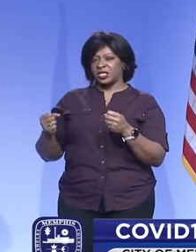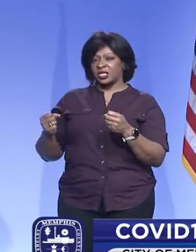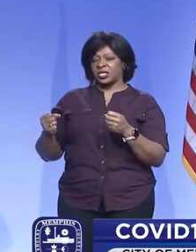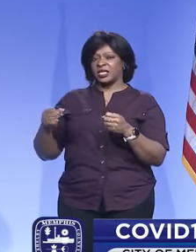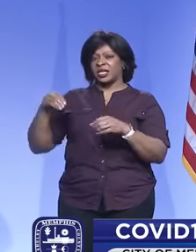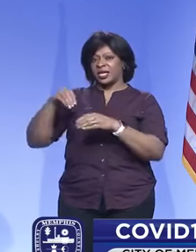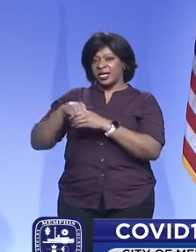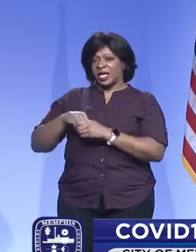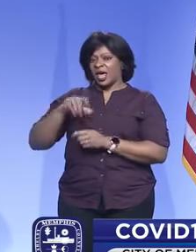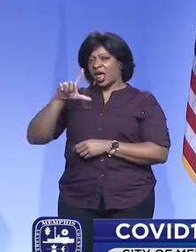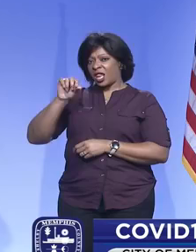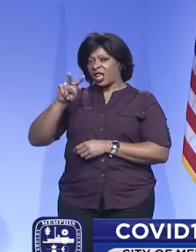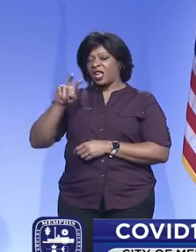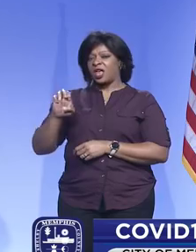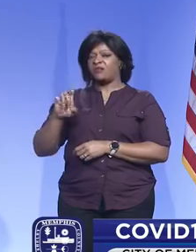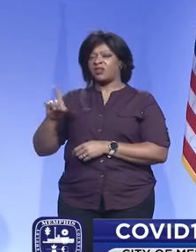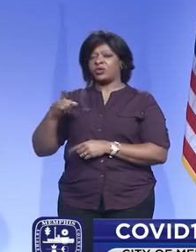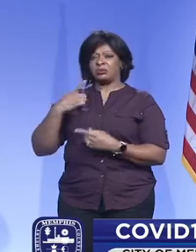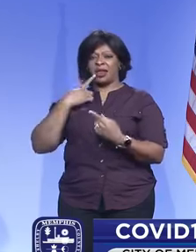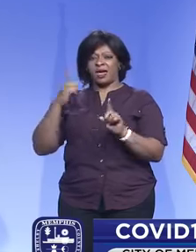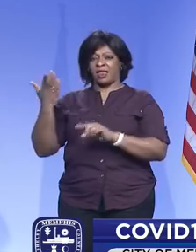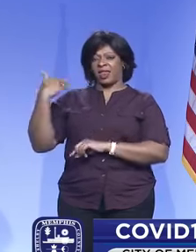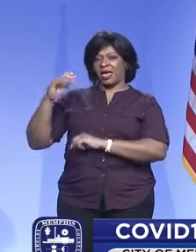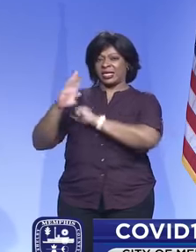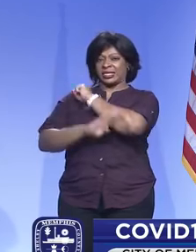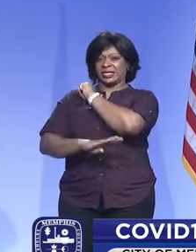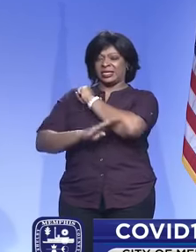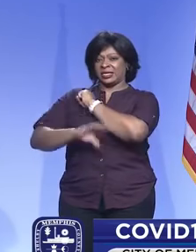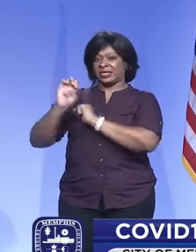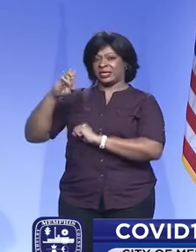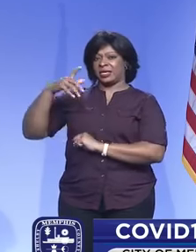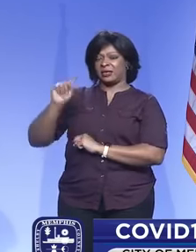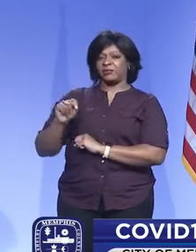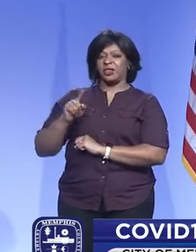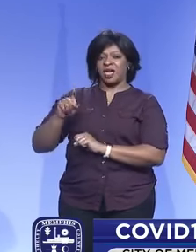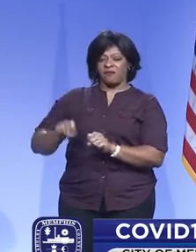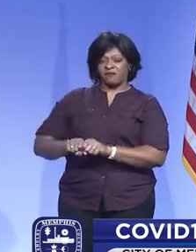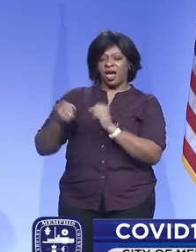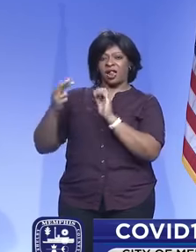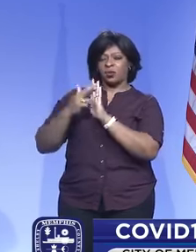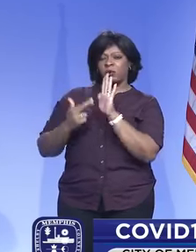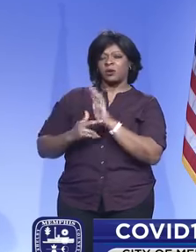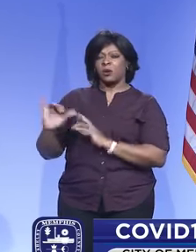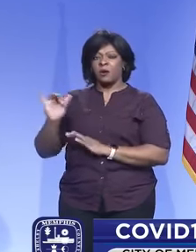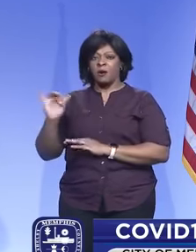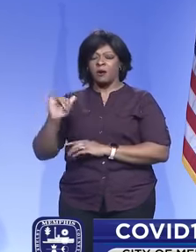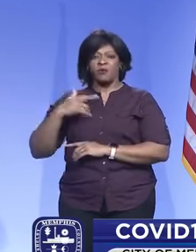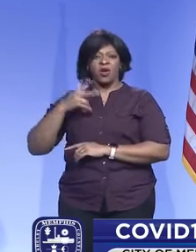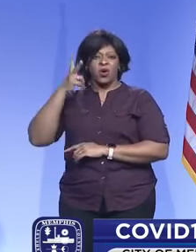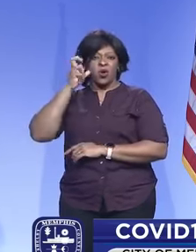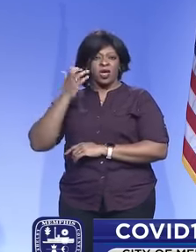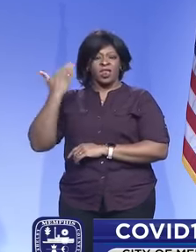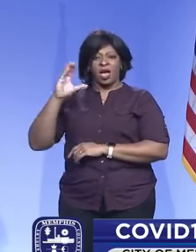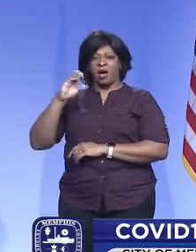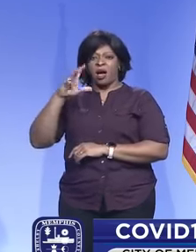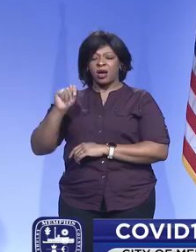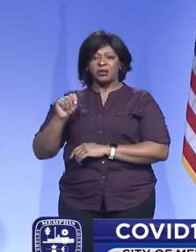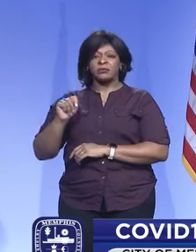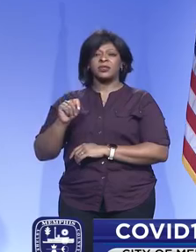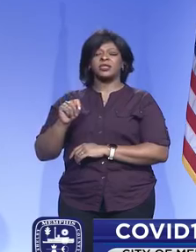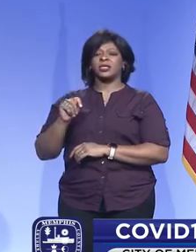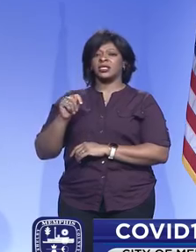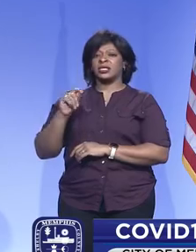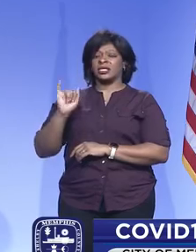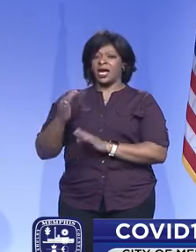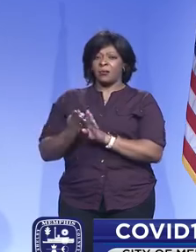in Love? We know you had announced in September they had been, there were violations, and then also I had heard that in October. So can you discuss the